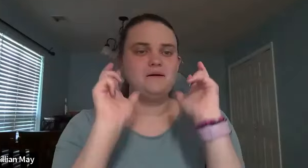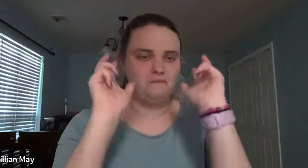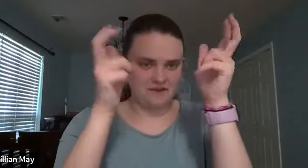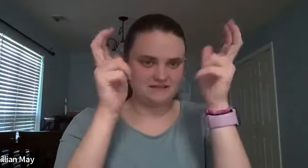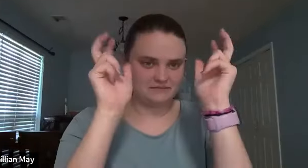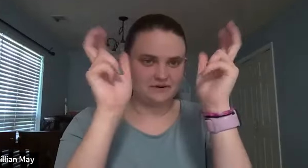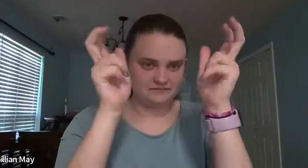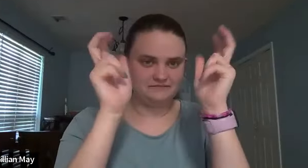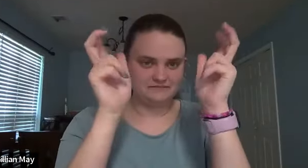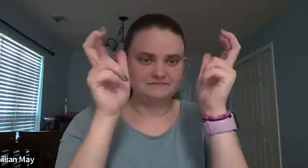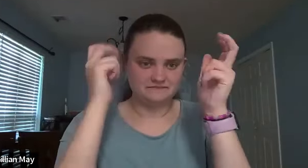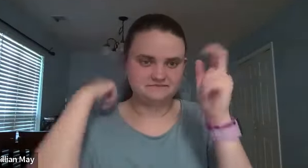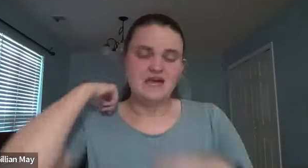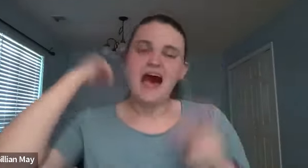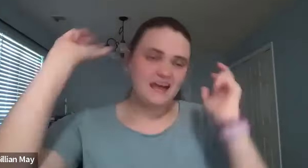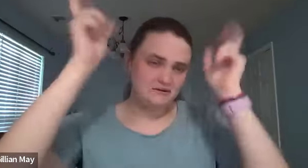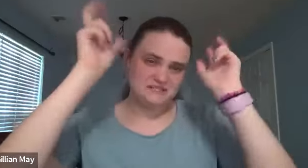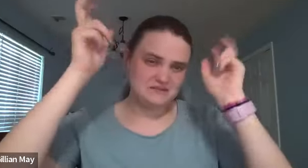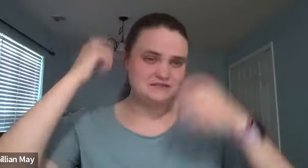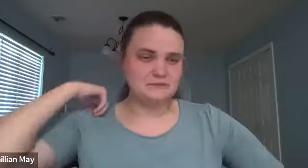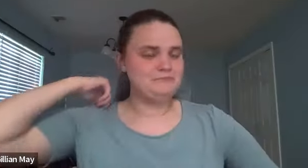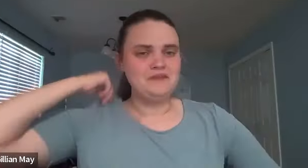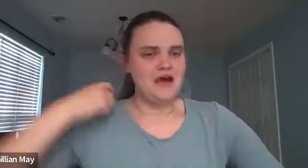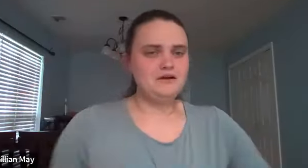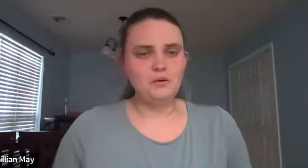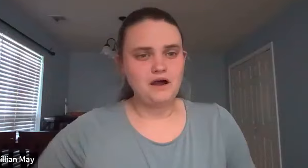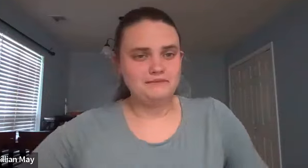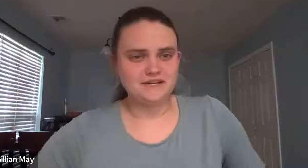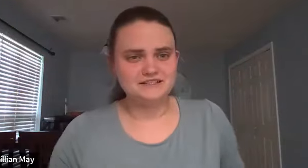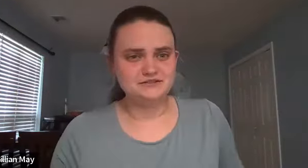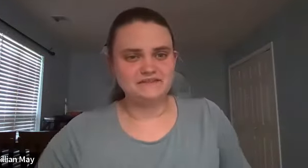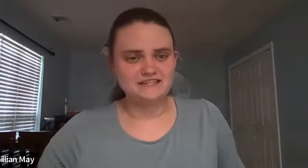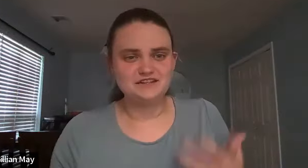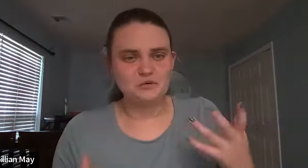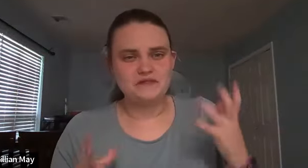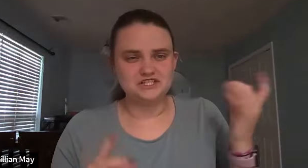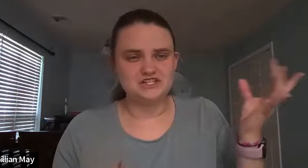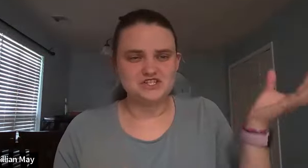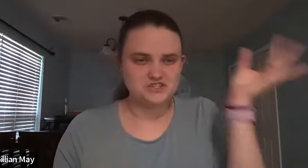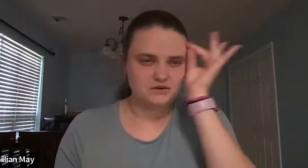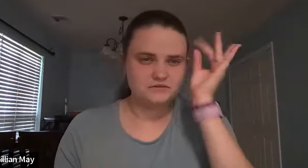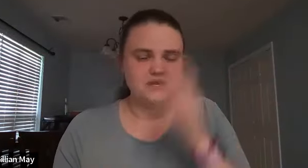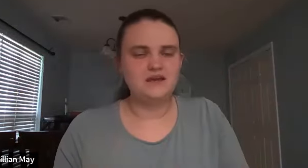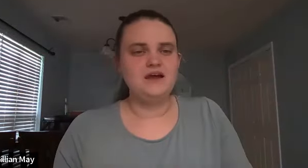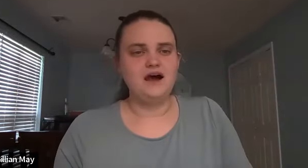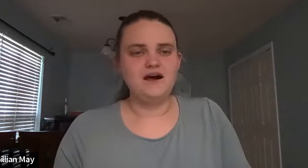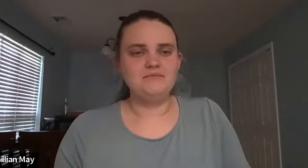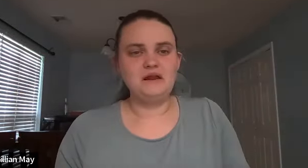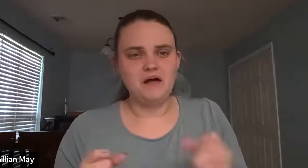basketball, basketball. I always do this one. I don't know why, but I do. Like that's like the one that just is stuck with me. But a lot of